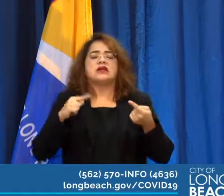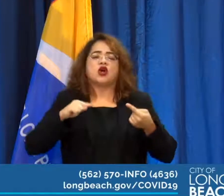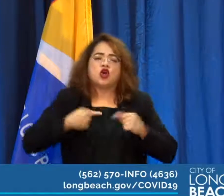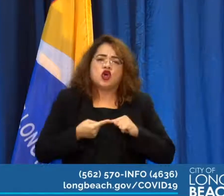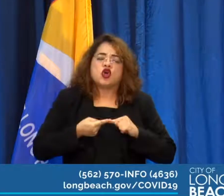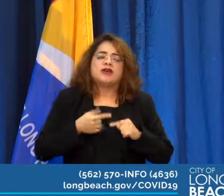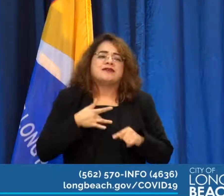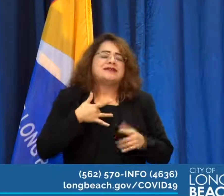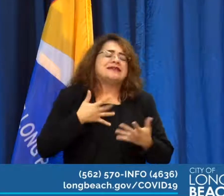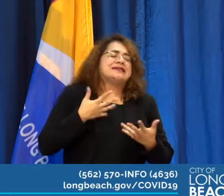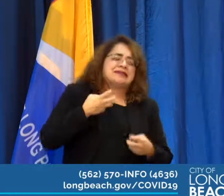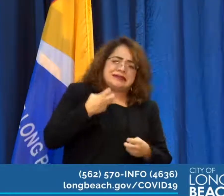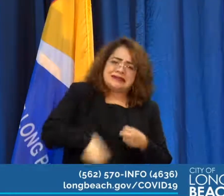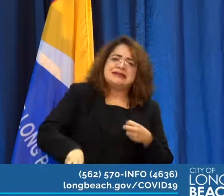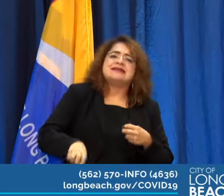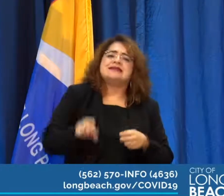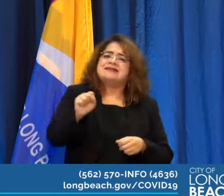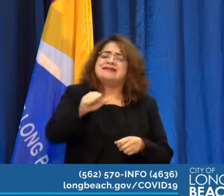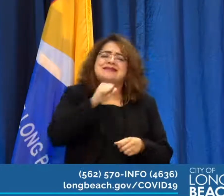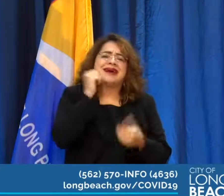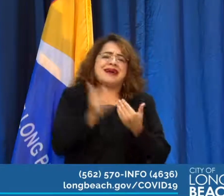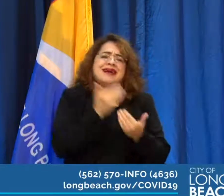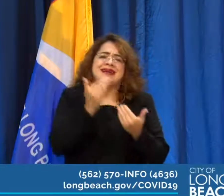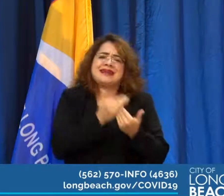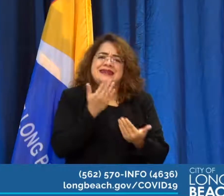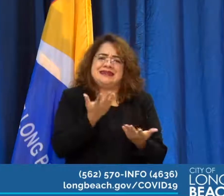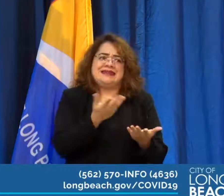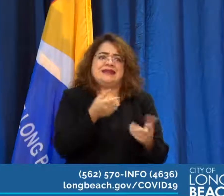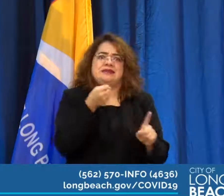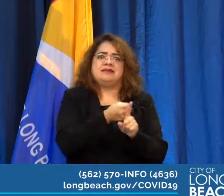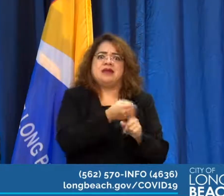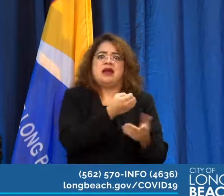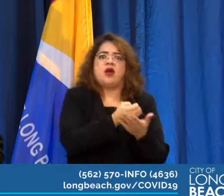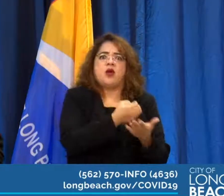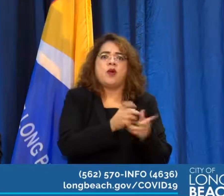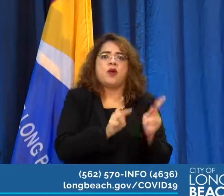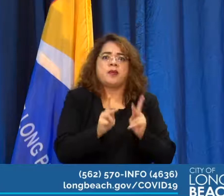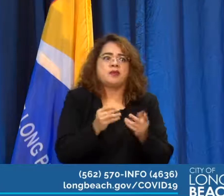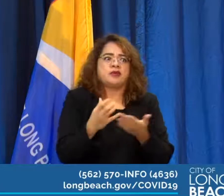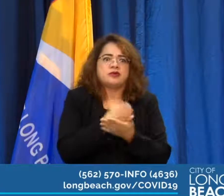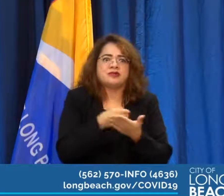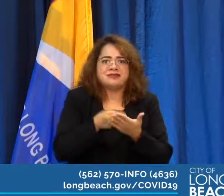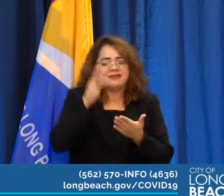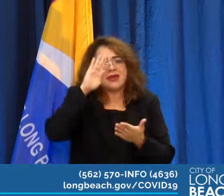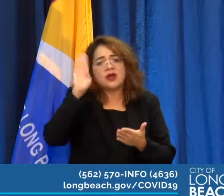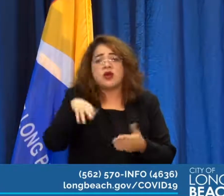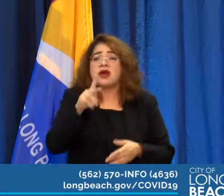they have to make these decisions. And Kelly, I don't know if you want to add anything to that.